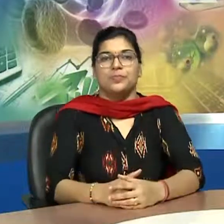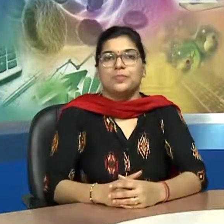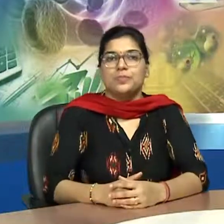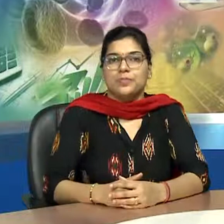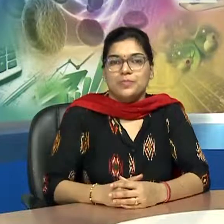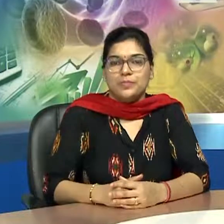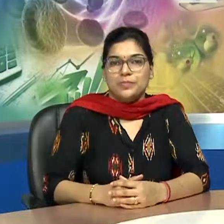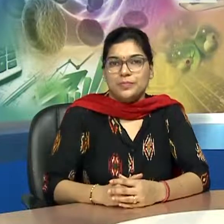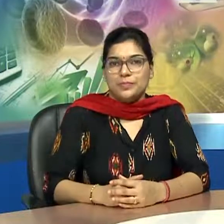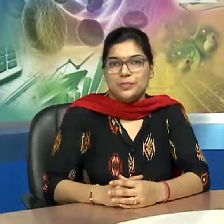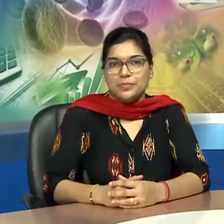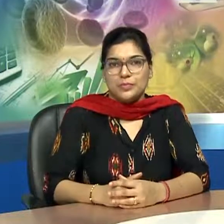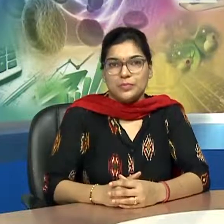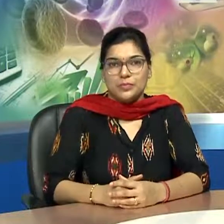died.